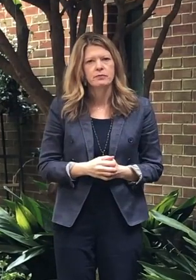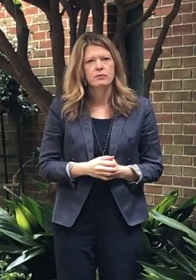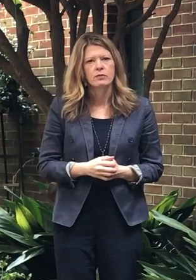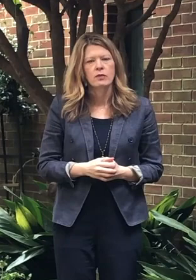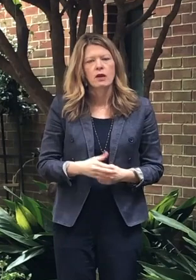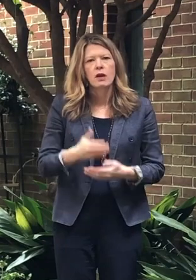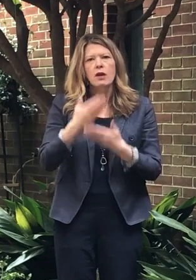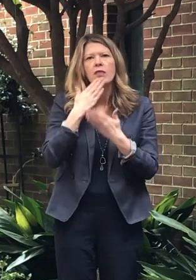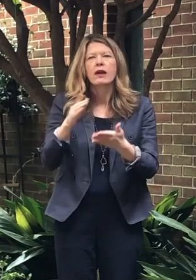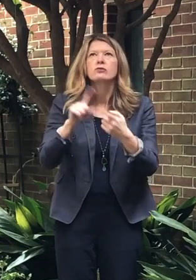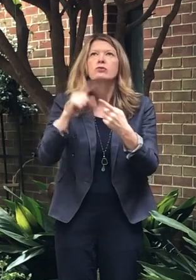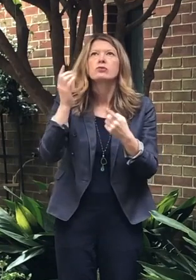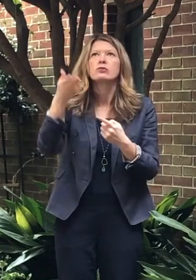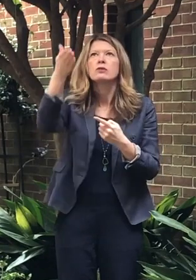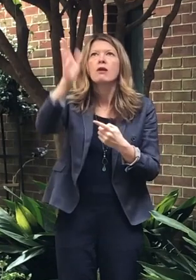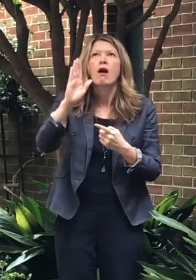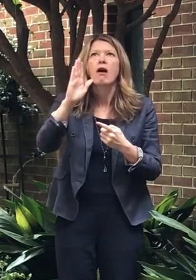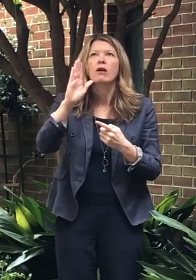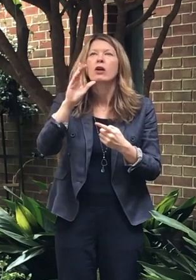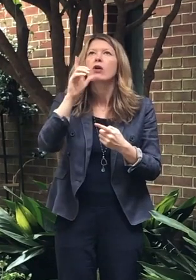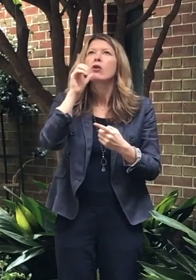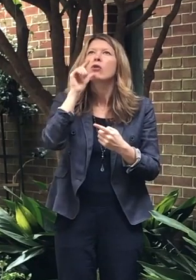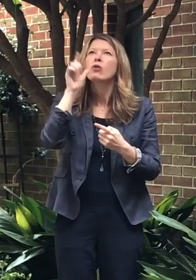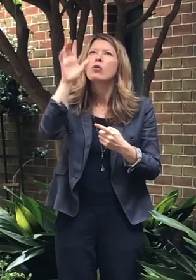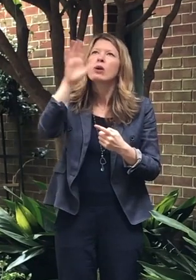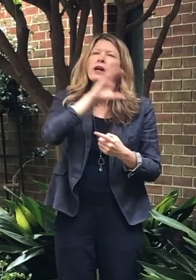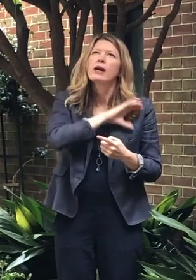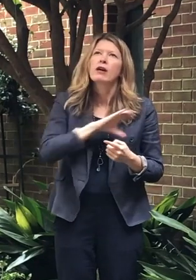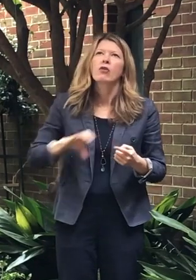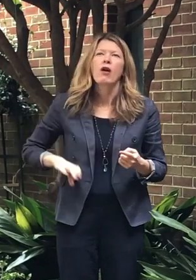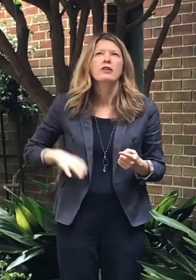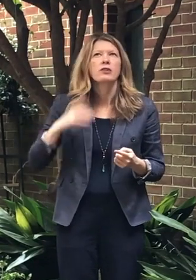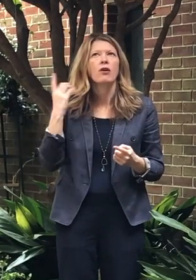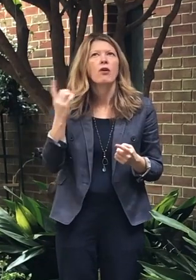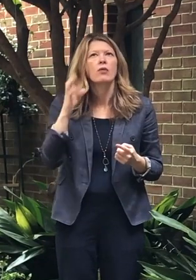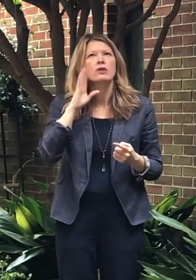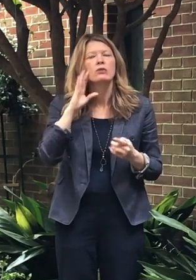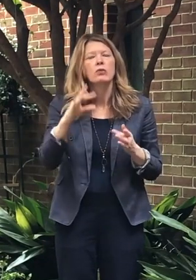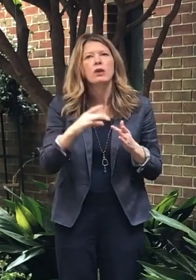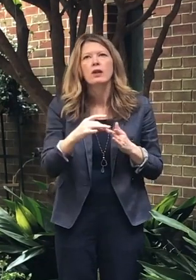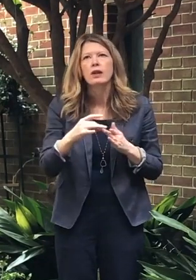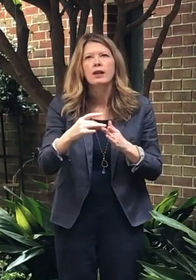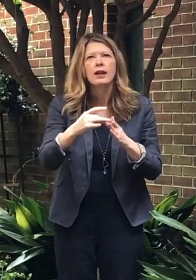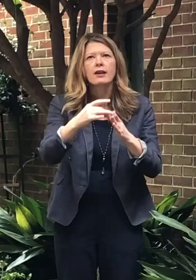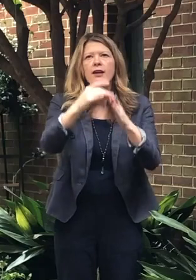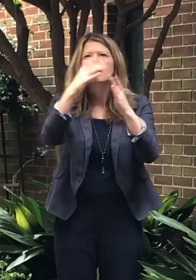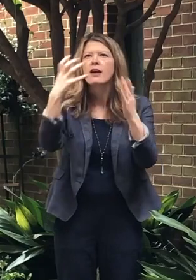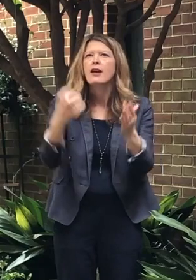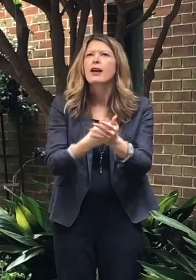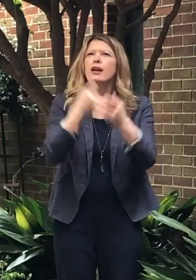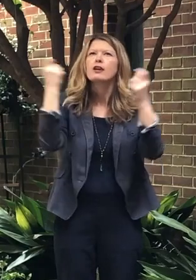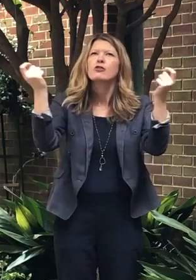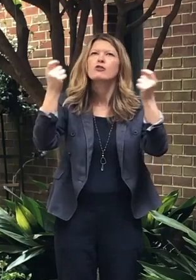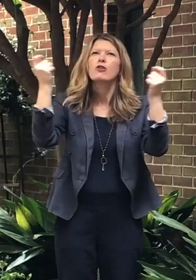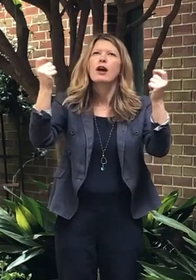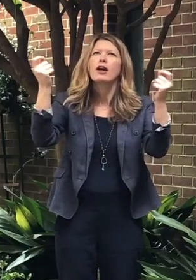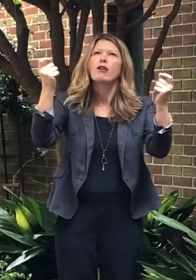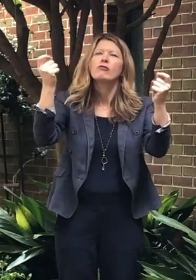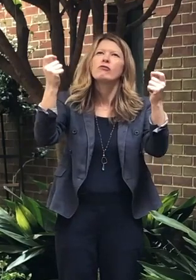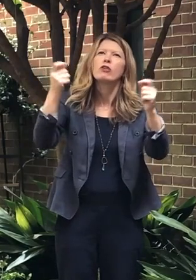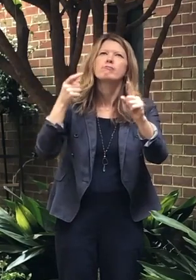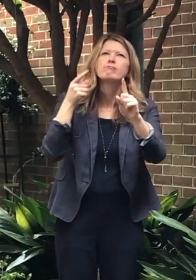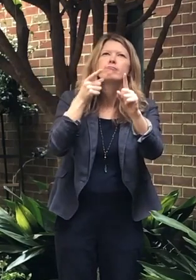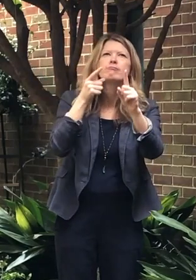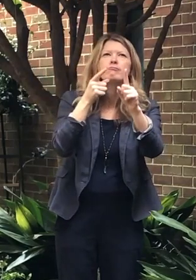Thanks be to God, who in Christ always leads us in triumphal procession,